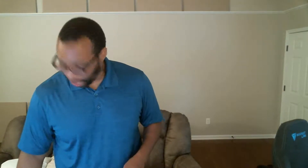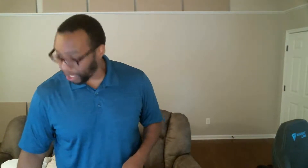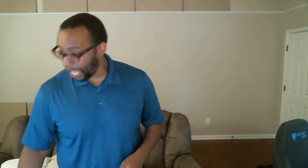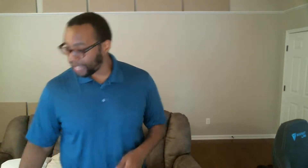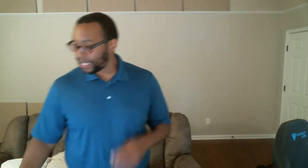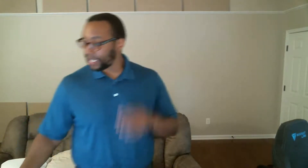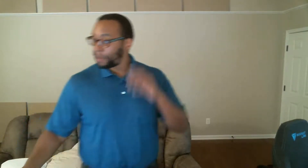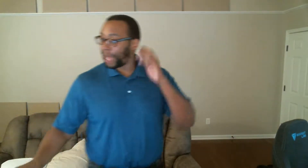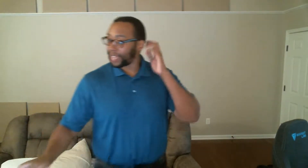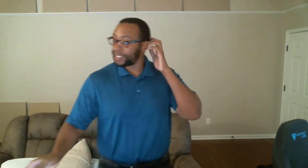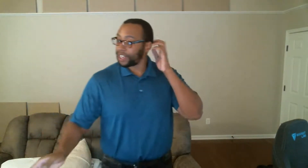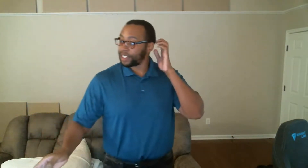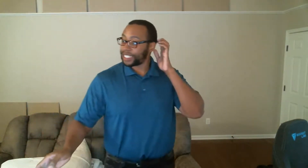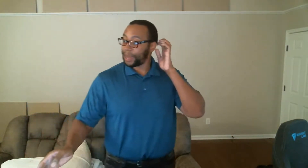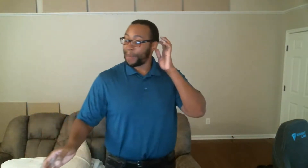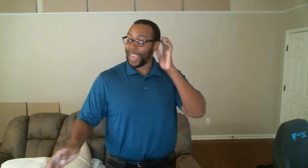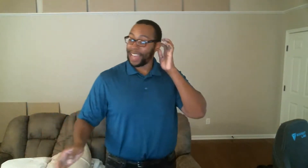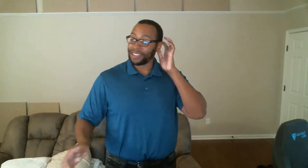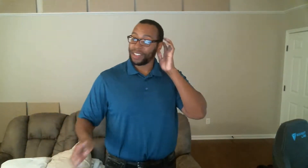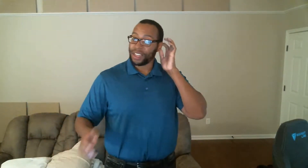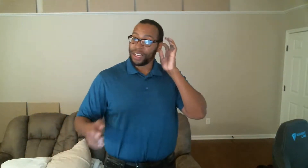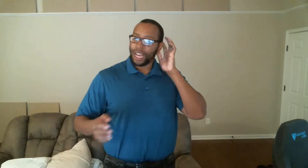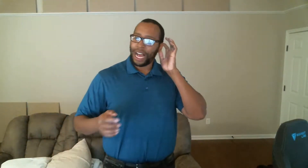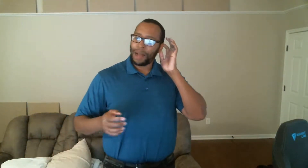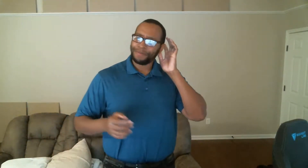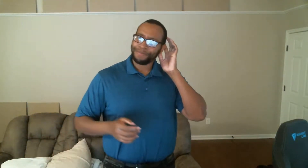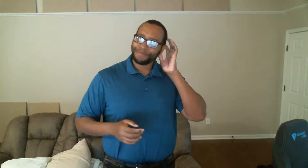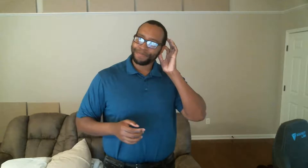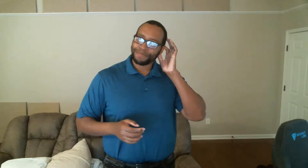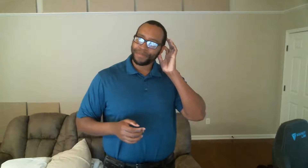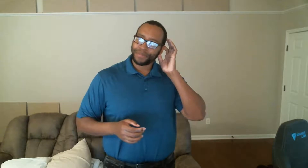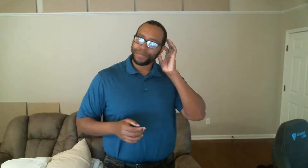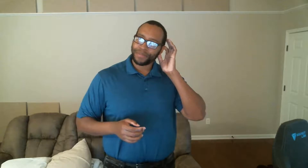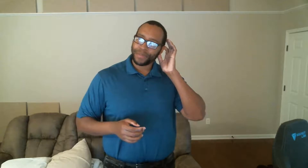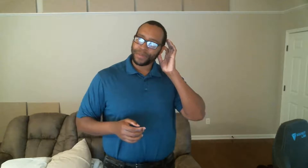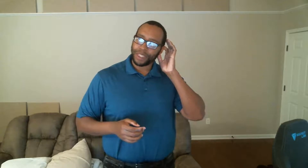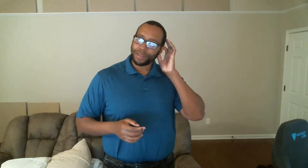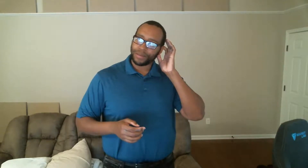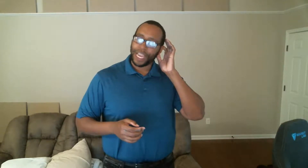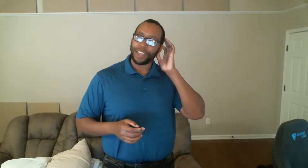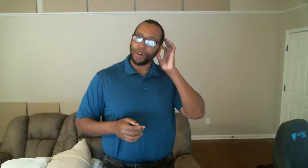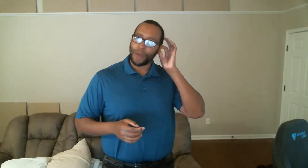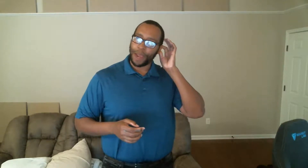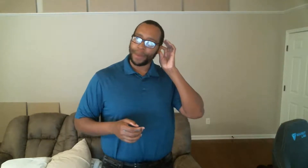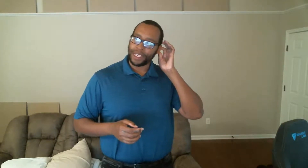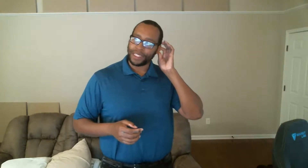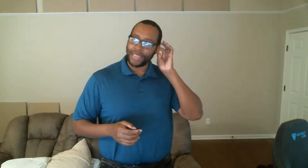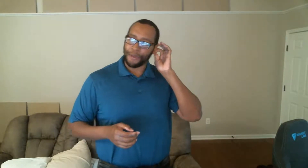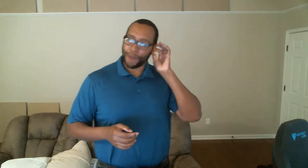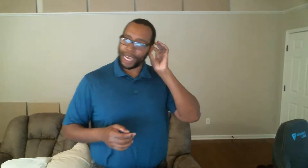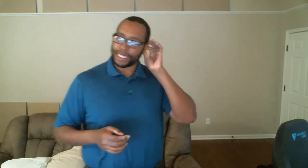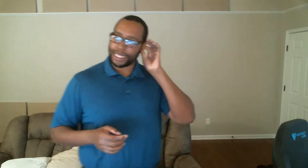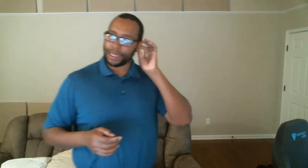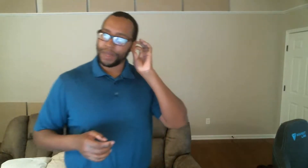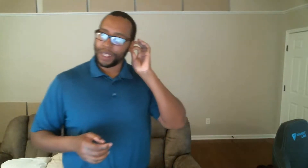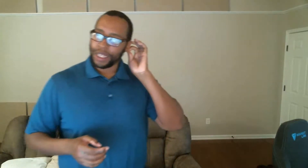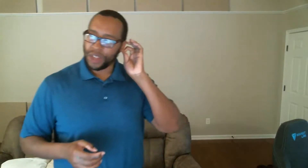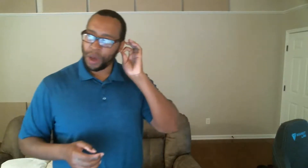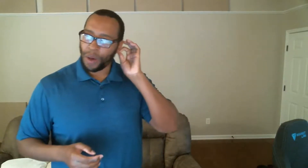Okay, I see in the box here you said pass. Um, yeah, you are right because I ran into them. So I